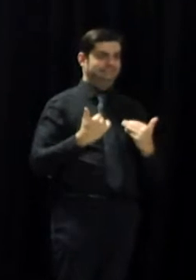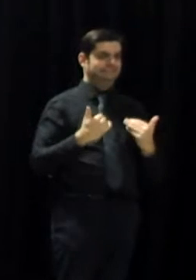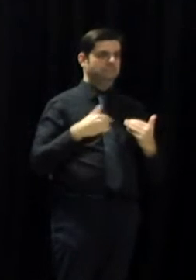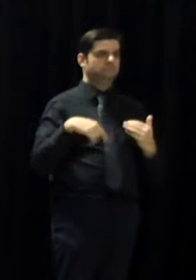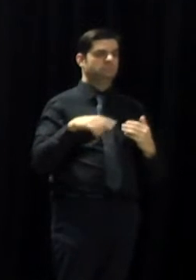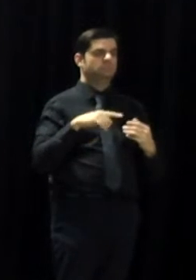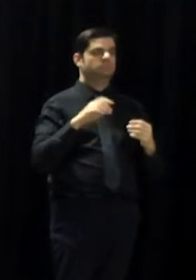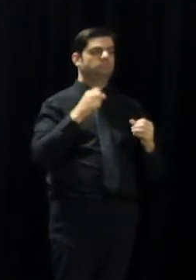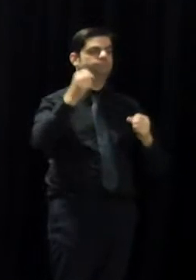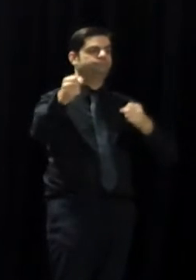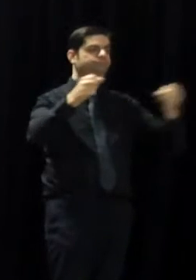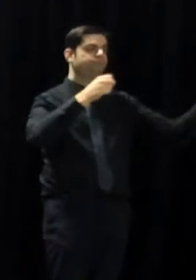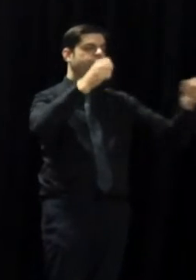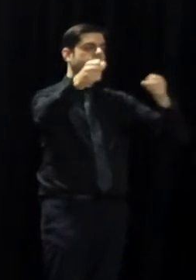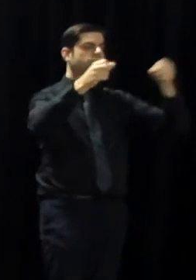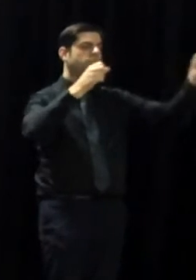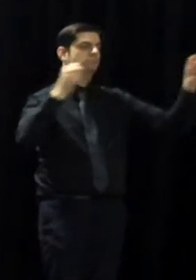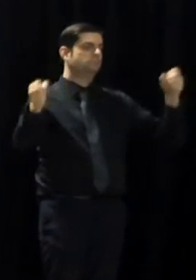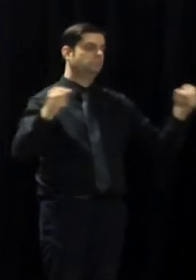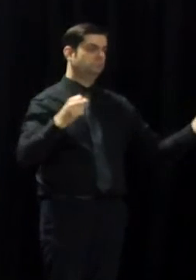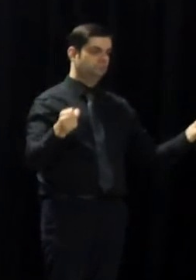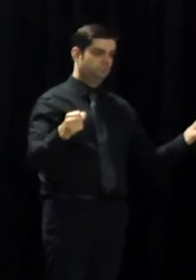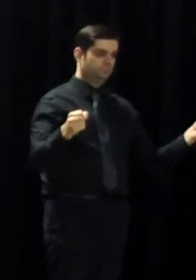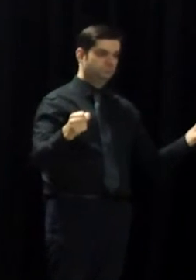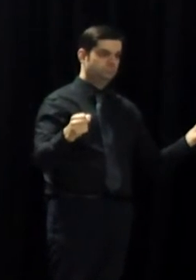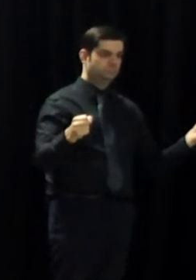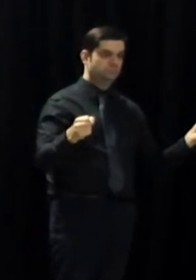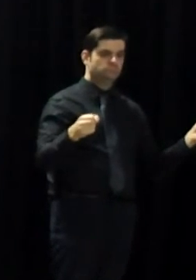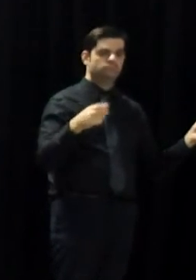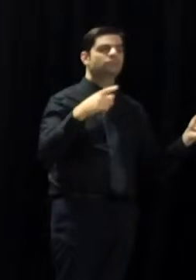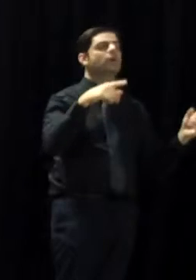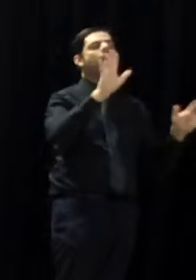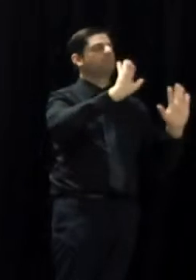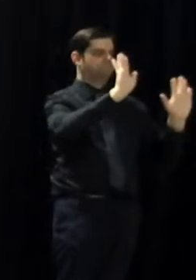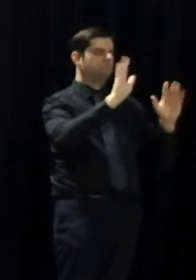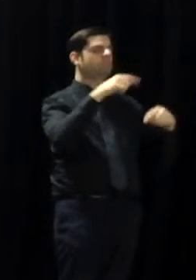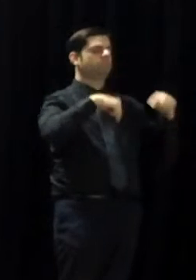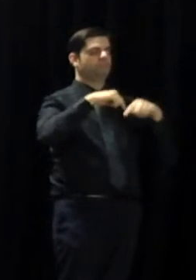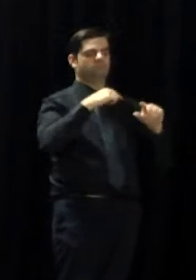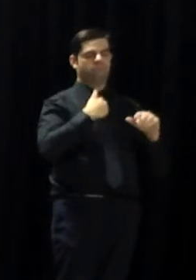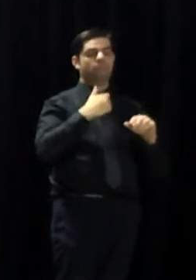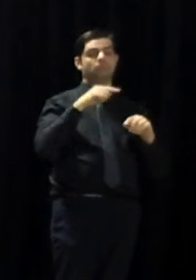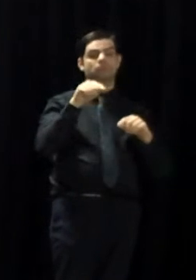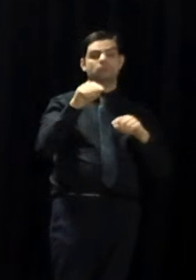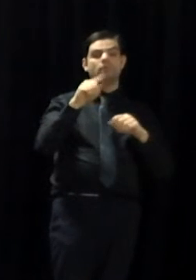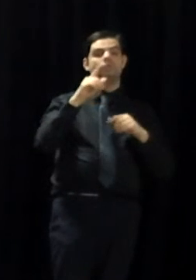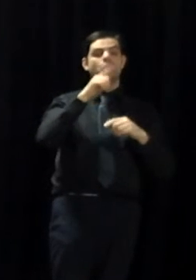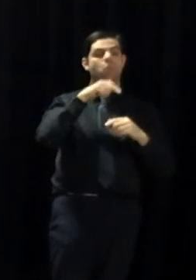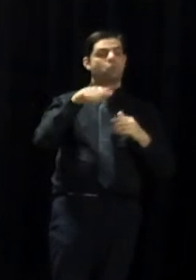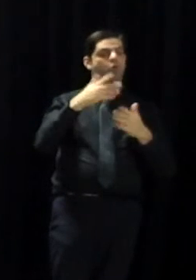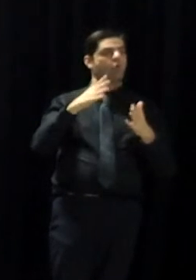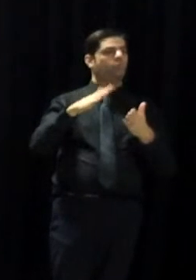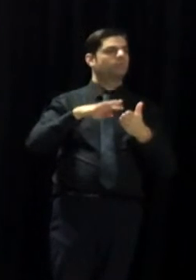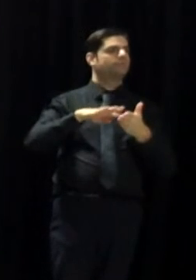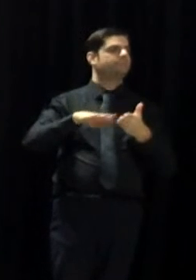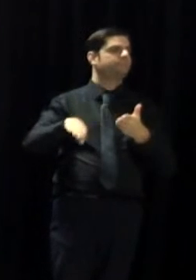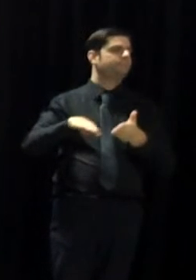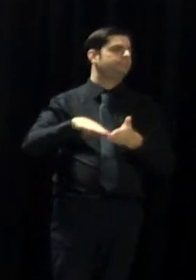there is for the furloughed employees, there's a word on some sort